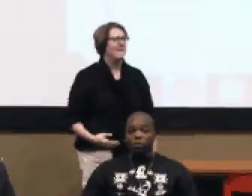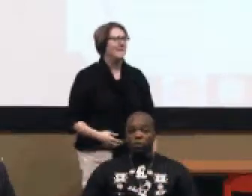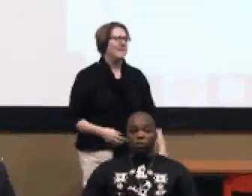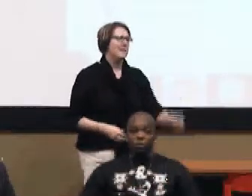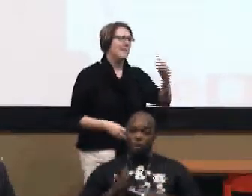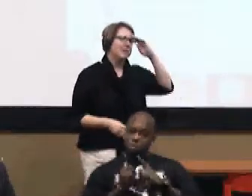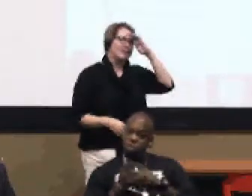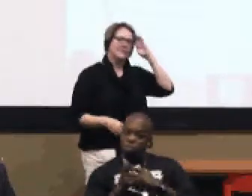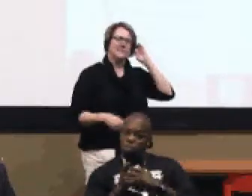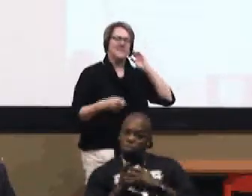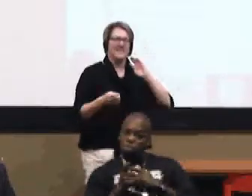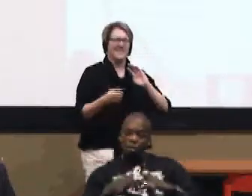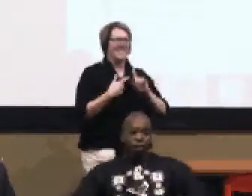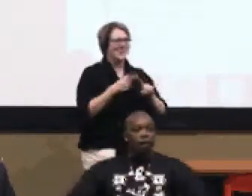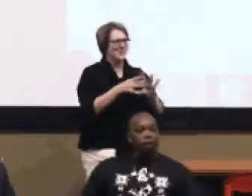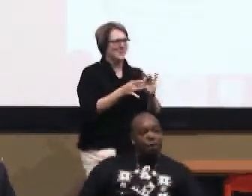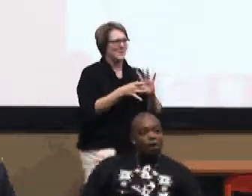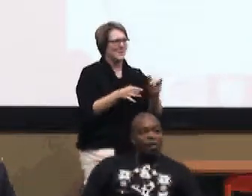There it is.